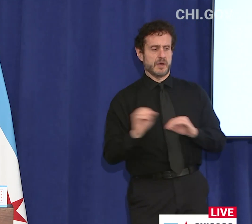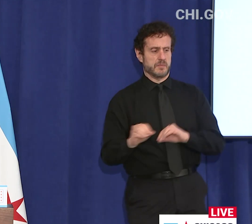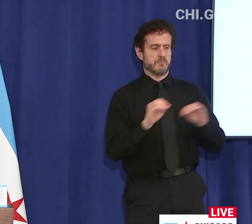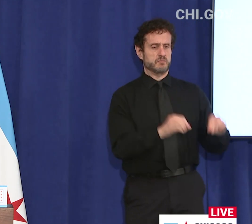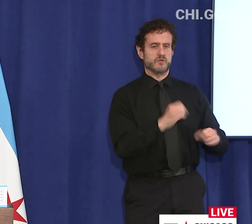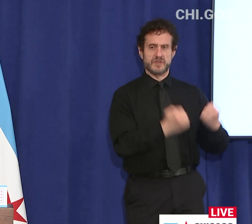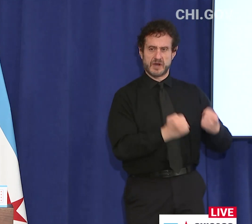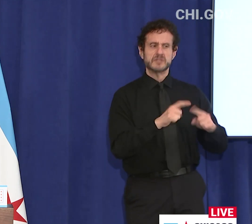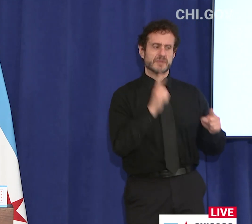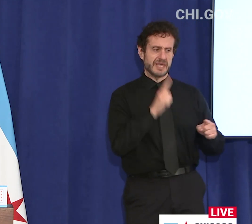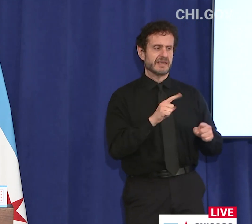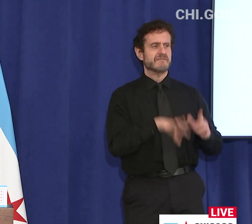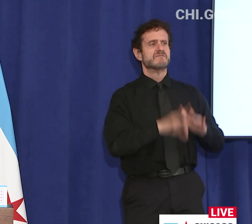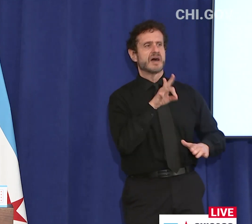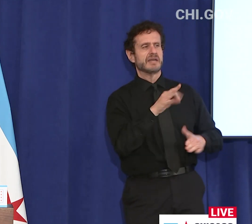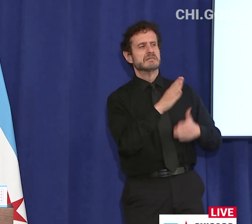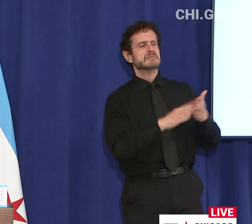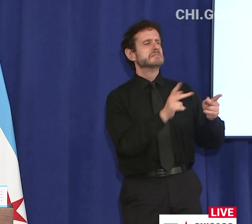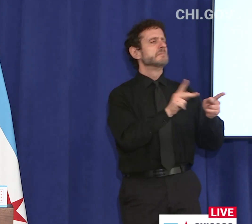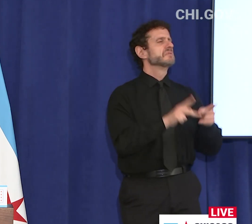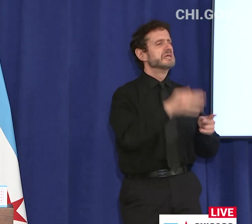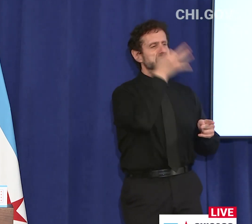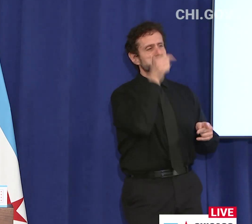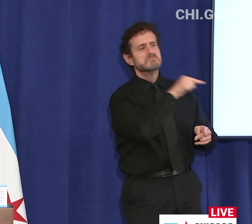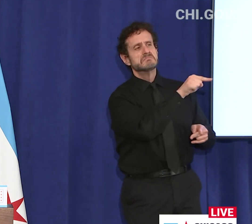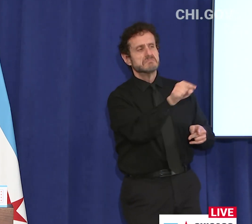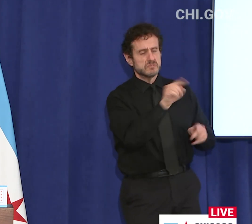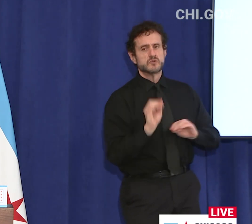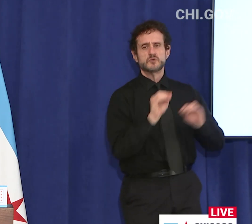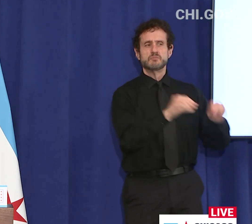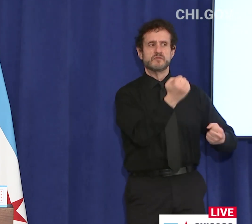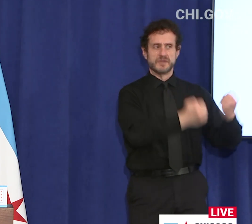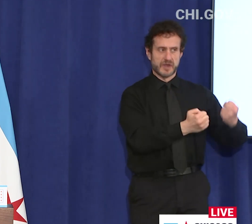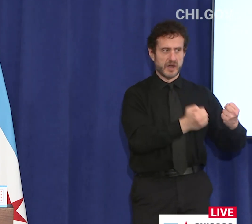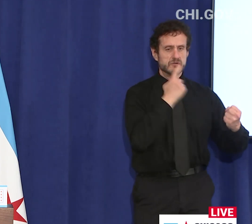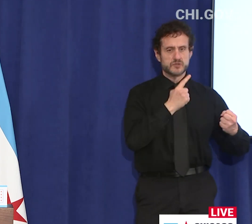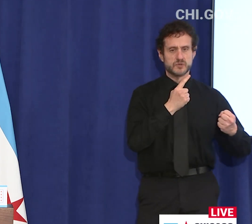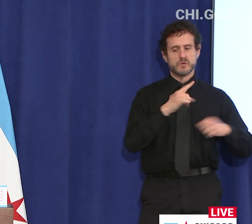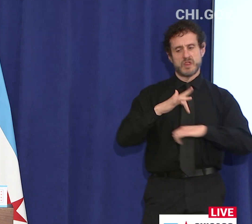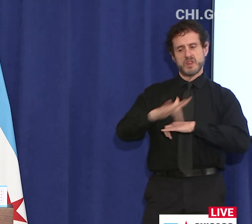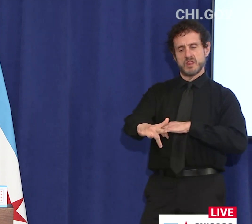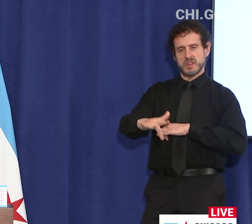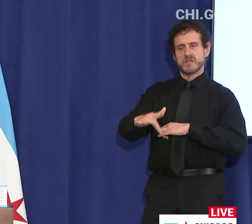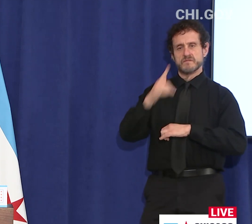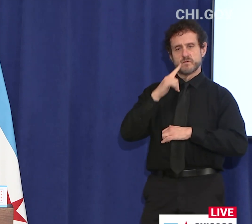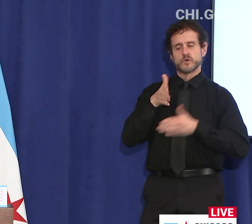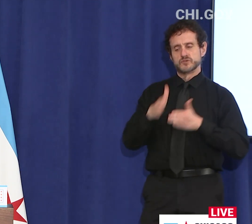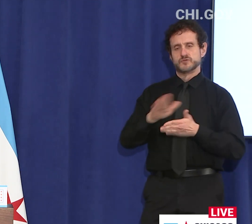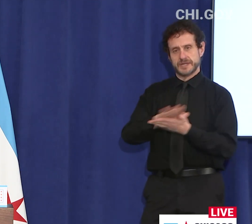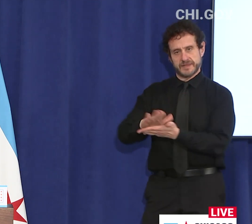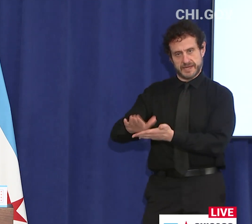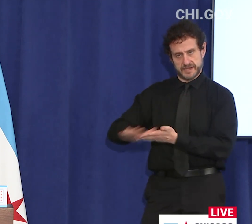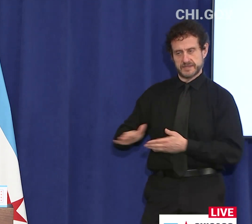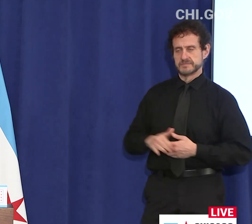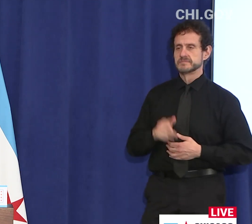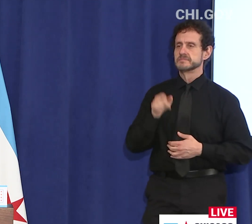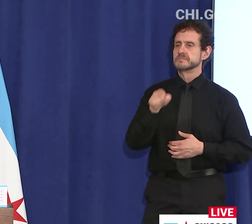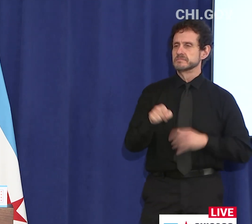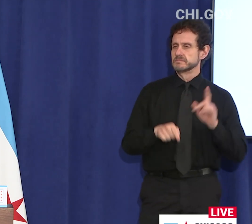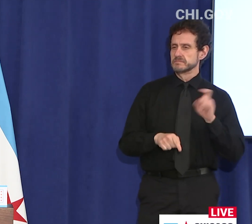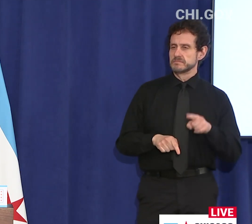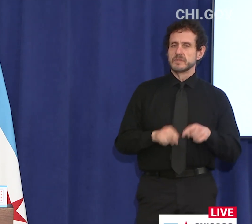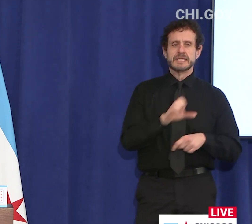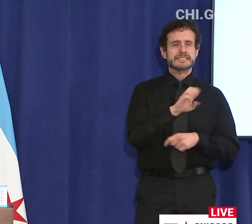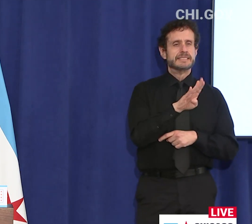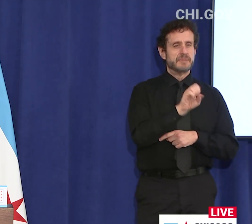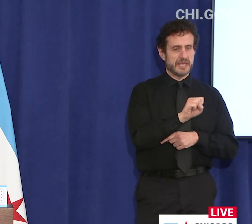on local streets nearby, wherever the street cleaning itself is happening. Vince Girasoli from CBS2, there has been,